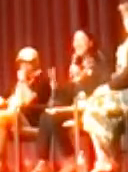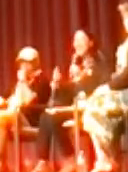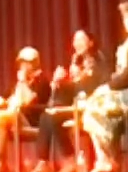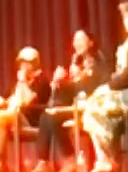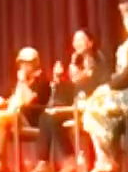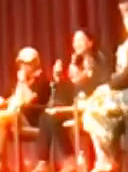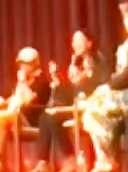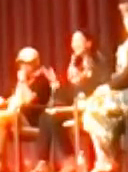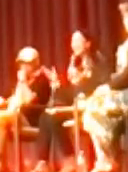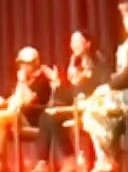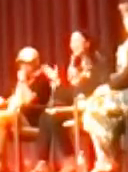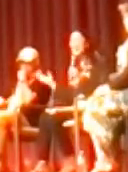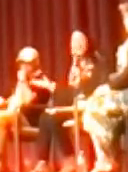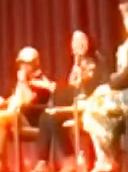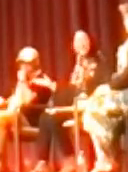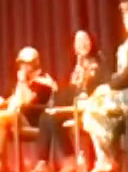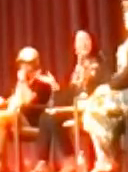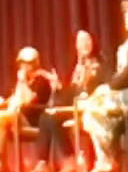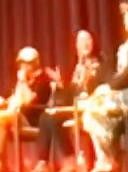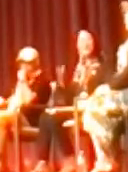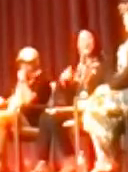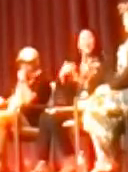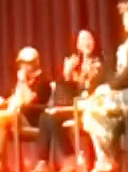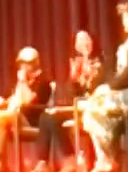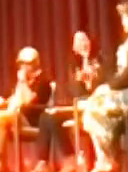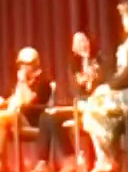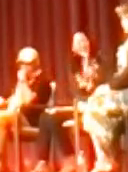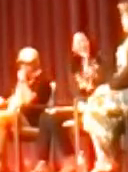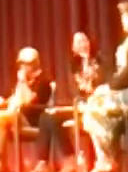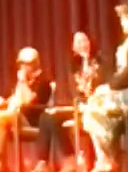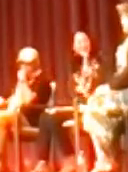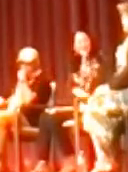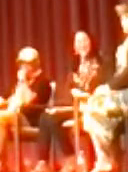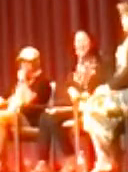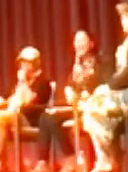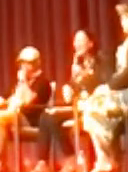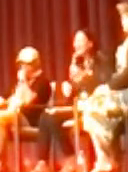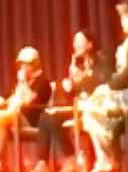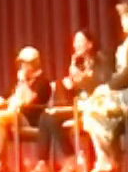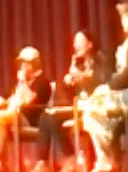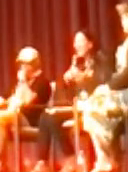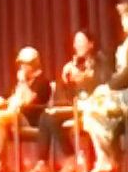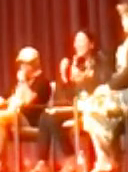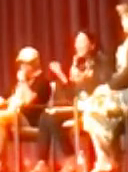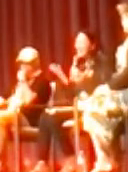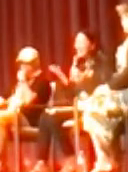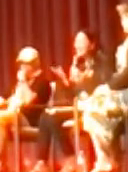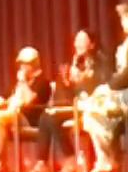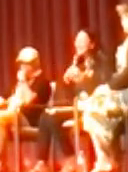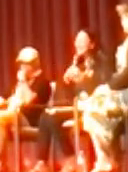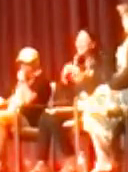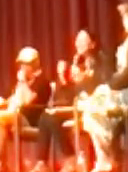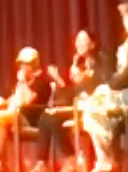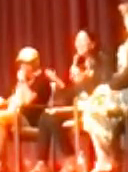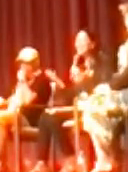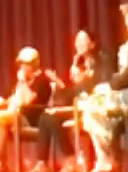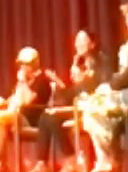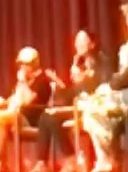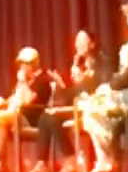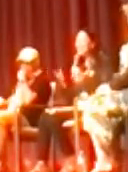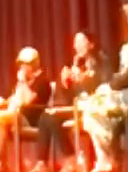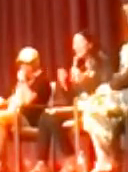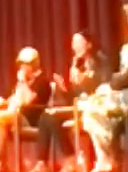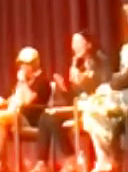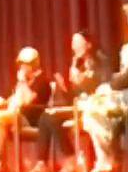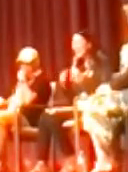maybe. Everyone's collective liberation comes along. Aloha comes out. And so things like that have been